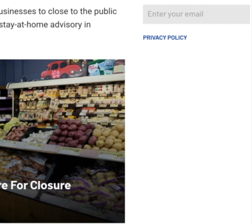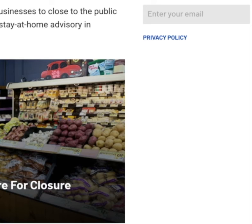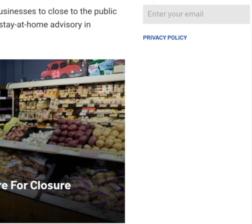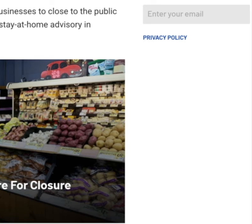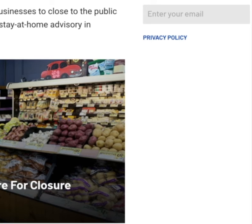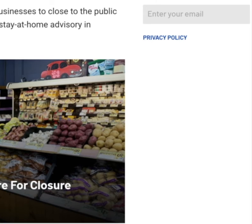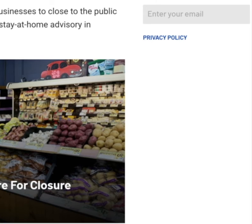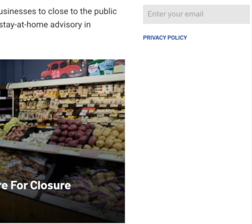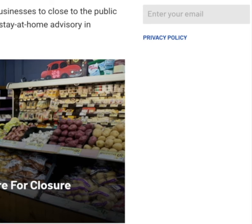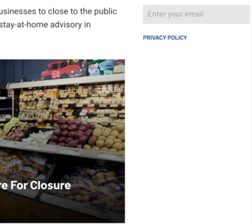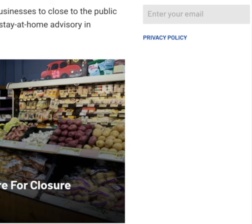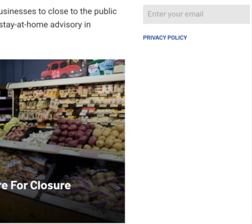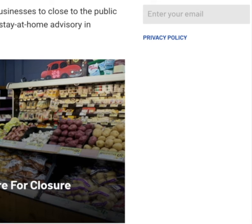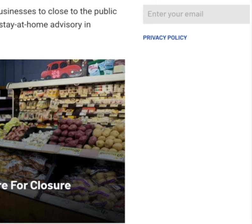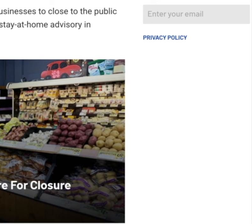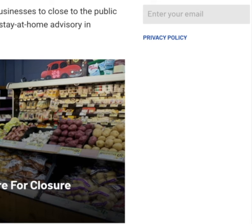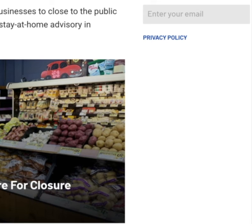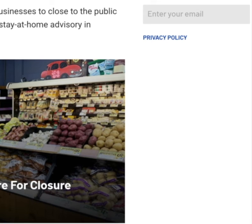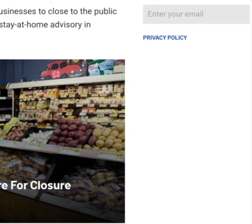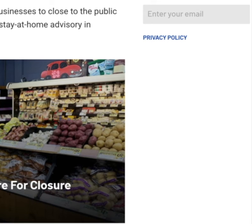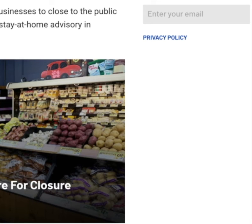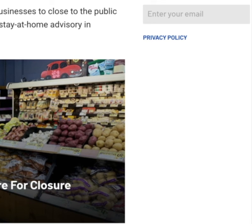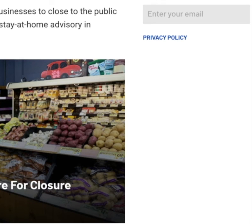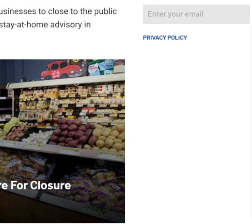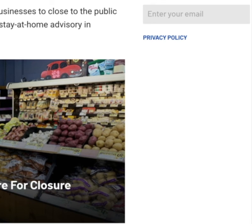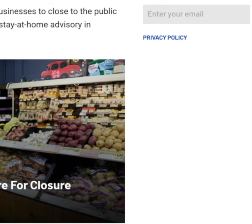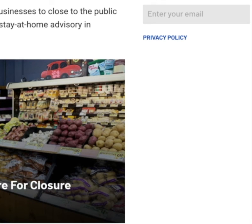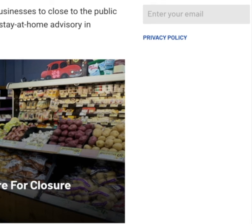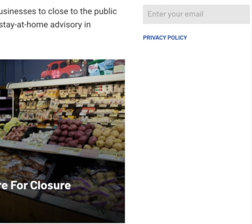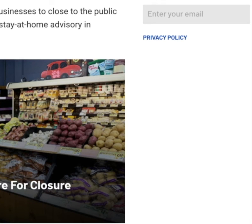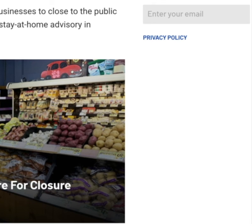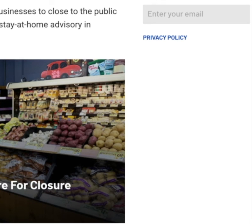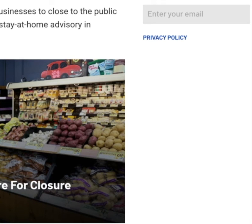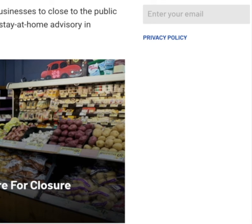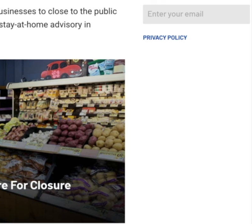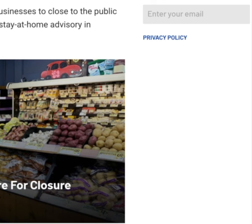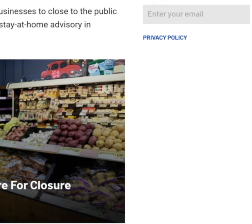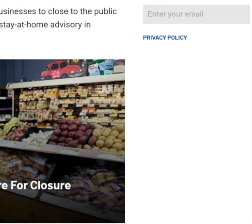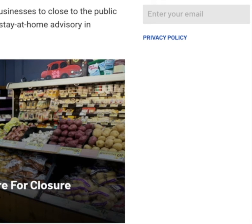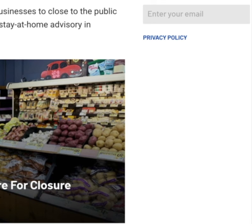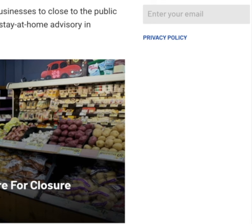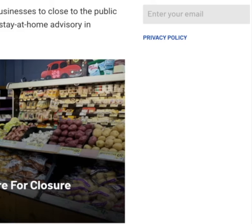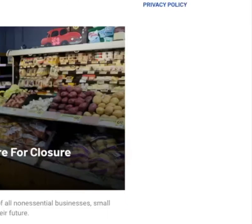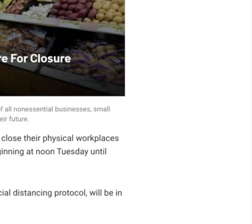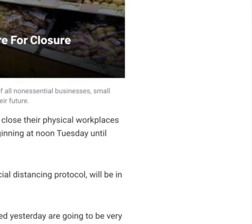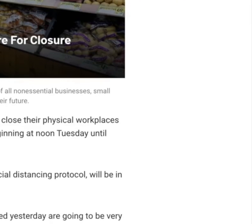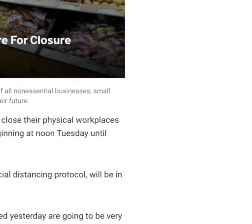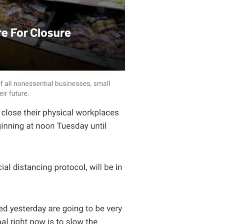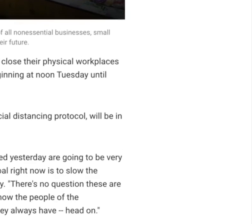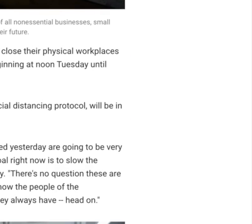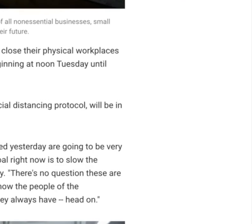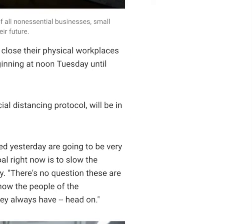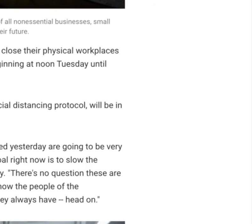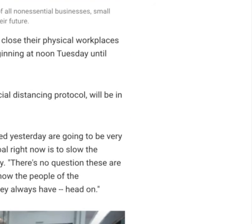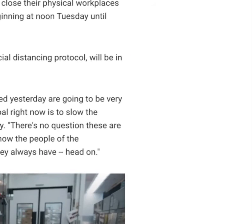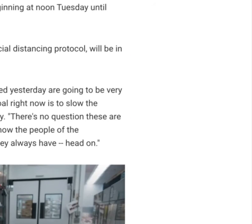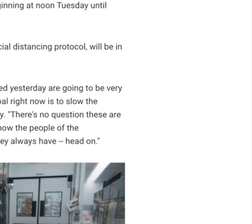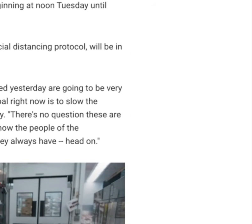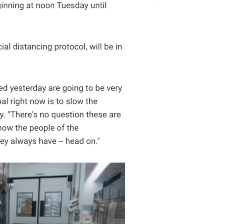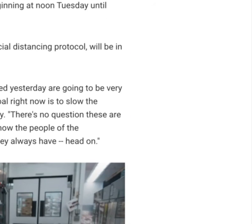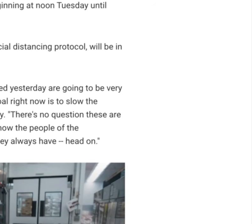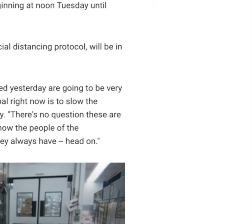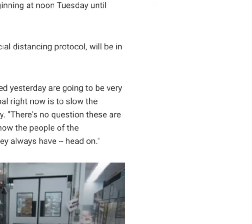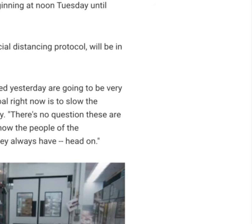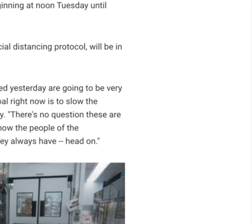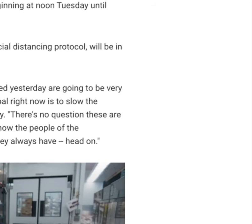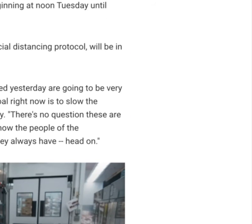all non-essential businesses to close to the public for 2 weeks starting Tuesday and issued a stay-at-home advisory in response to the ongoing coronavirus crisis.